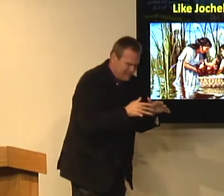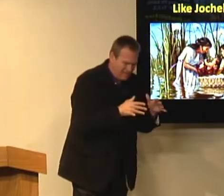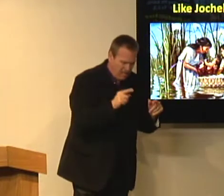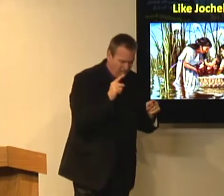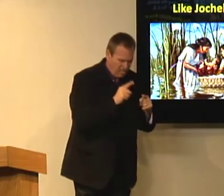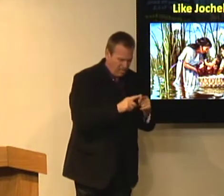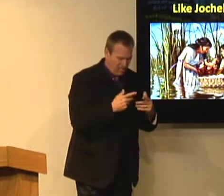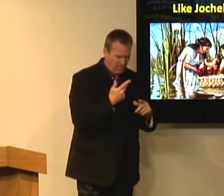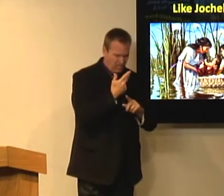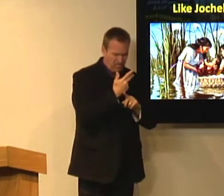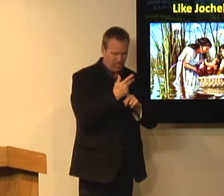So Jacque Abed,